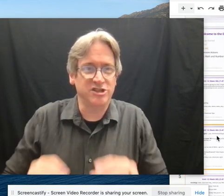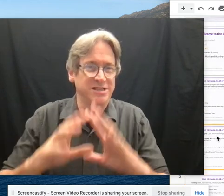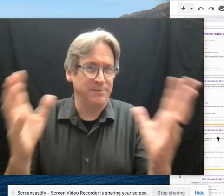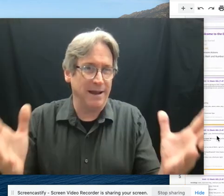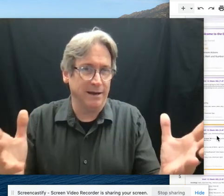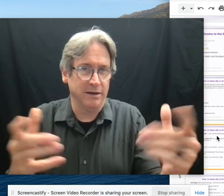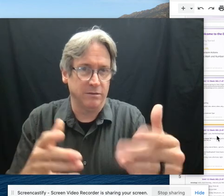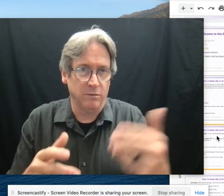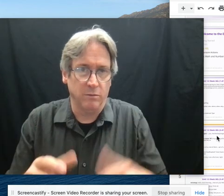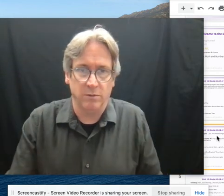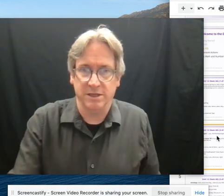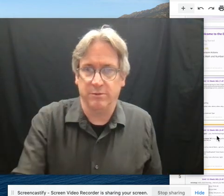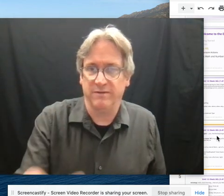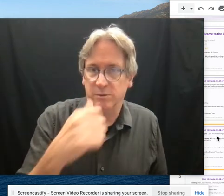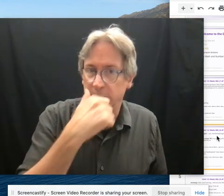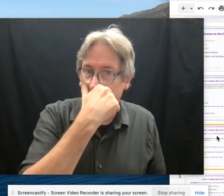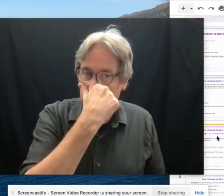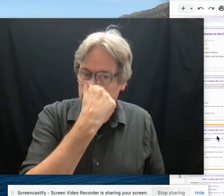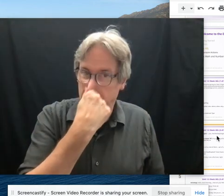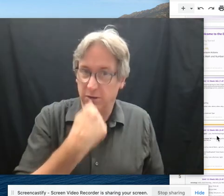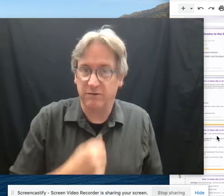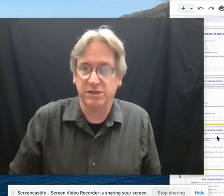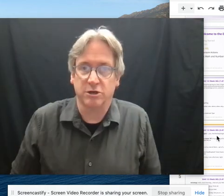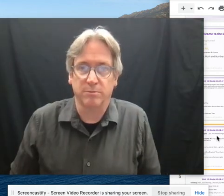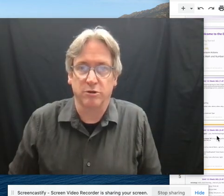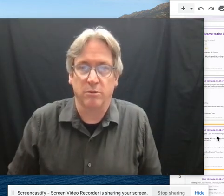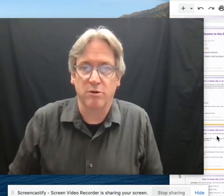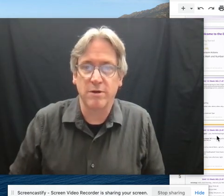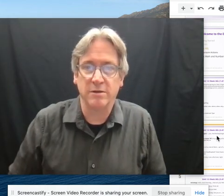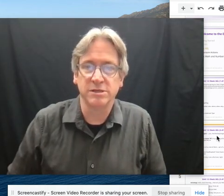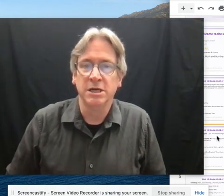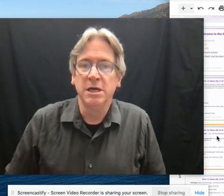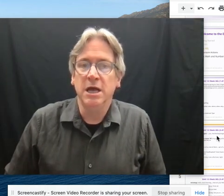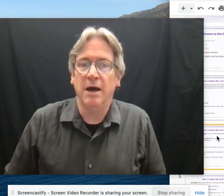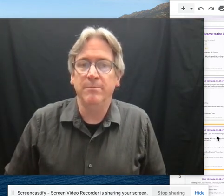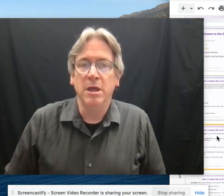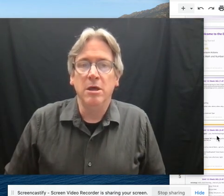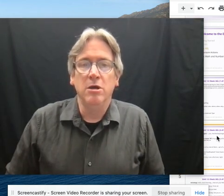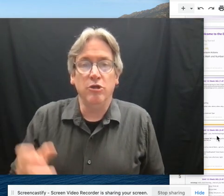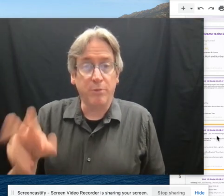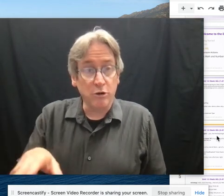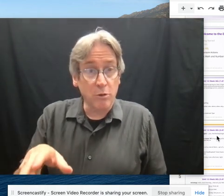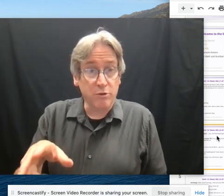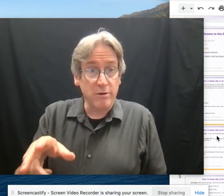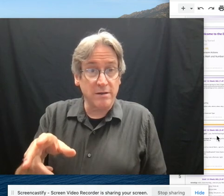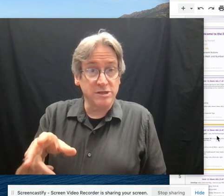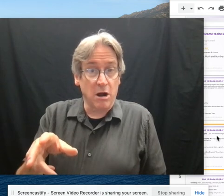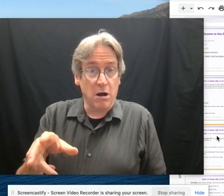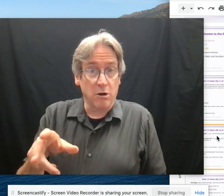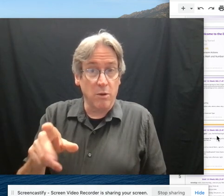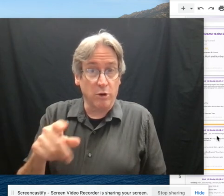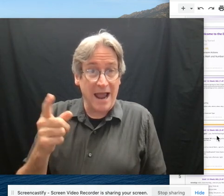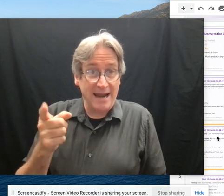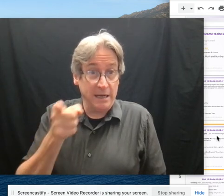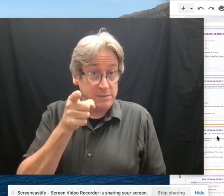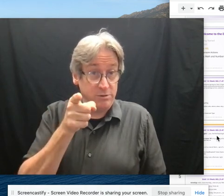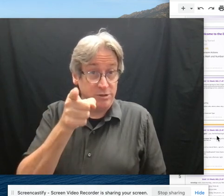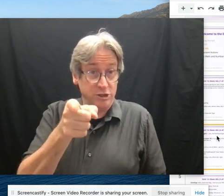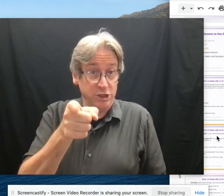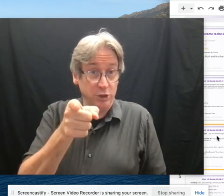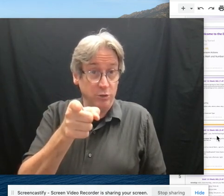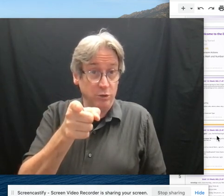this is just expanding on what was in the previous one, but the her versus her, plural pronouns. The plural pronouns are when we're adding,